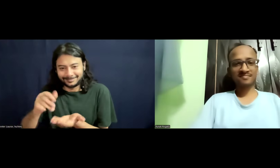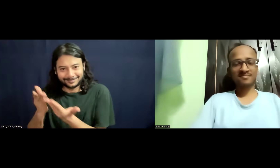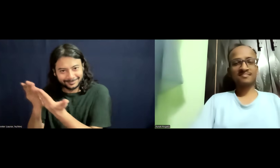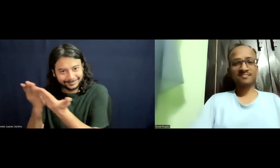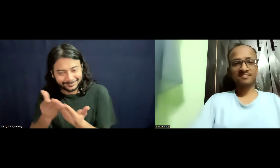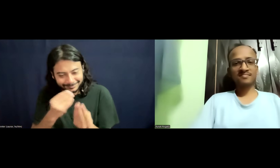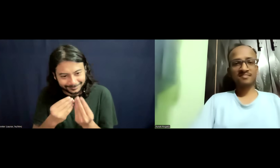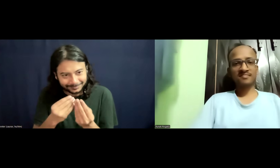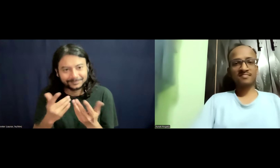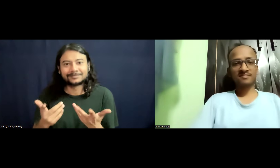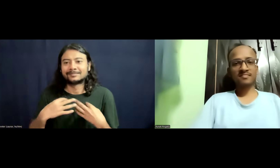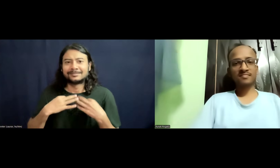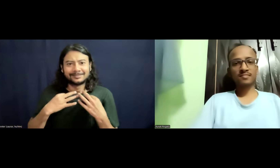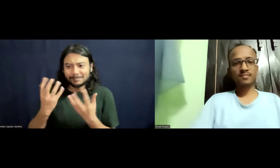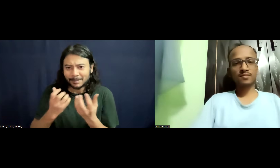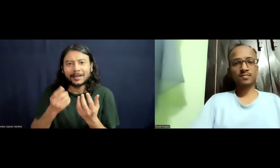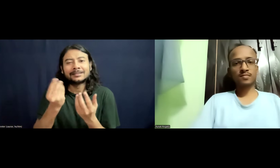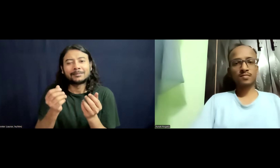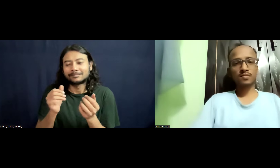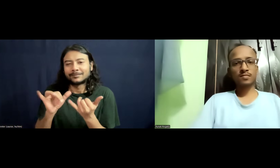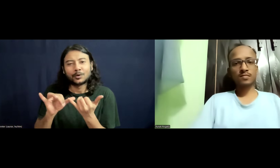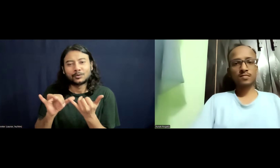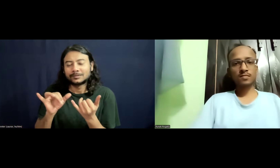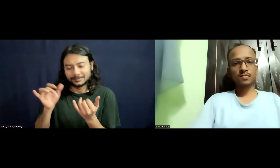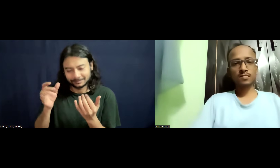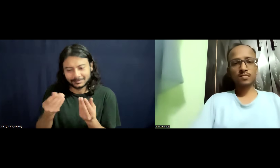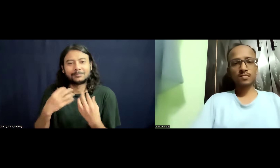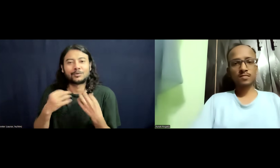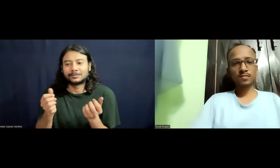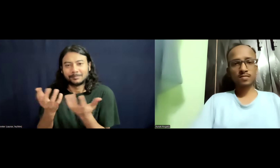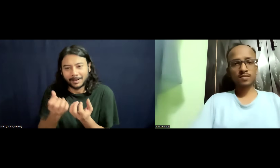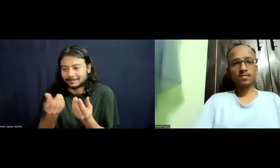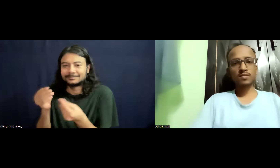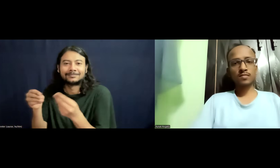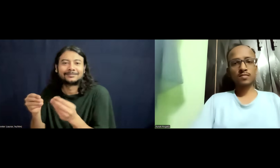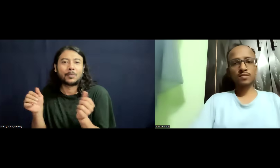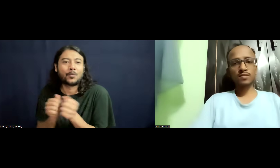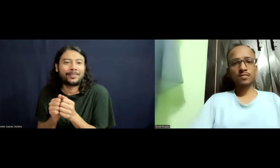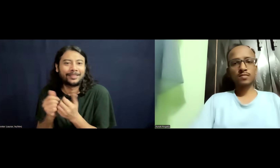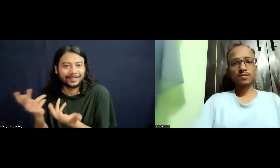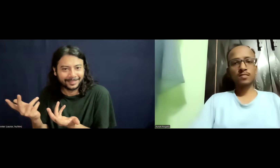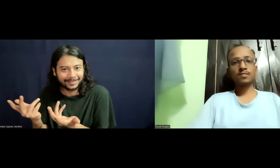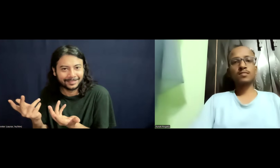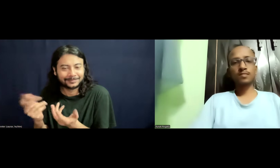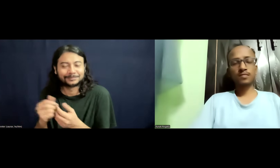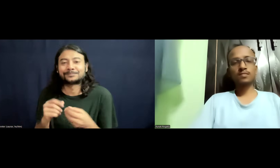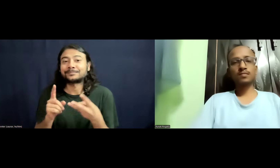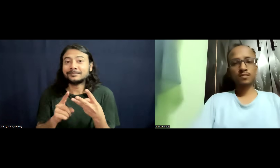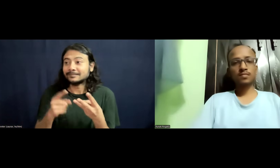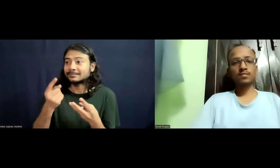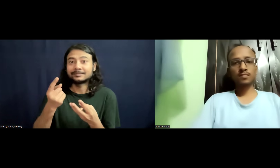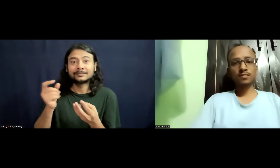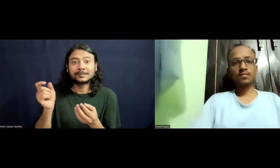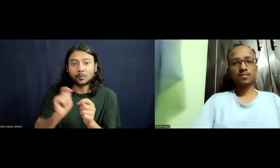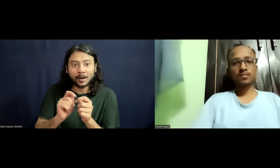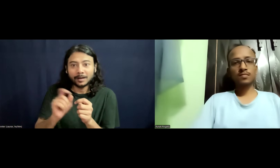be in a category of a bigger sannyasi. You would be as equal as a sannyasi. Even living in your family